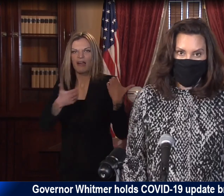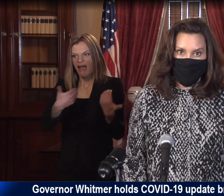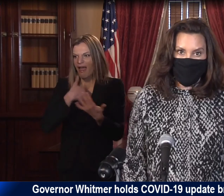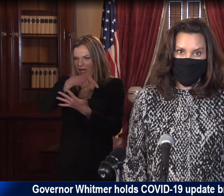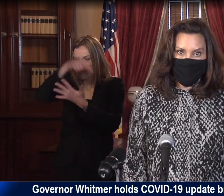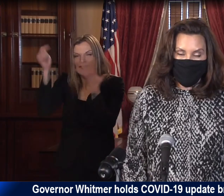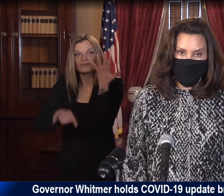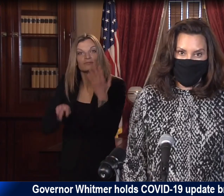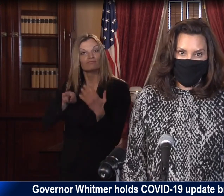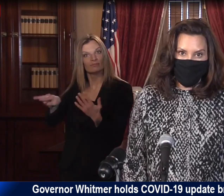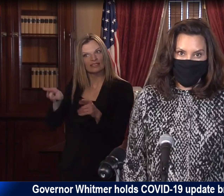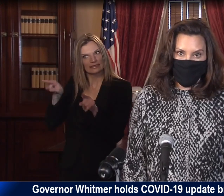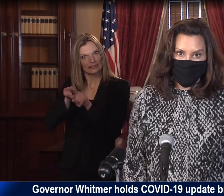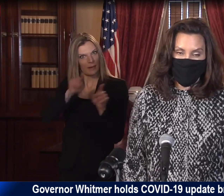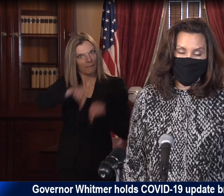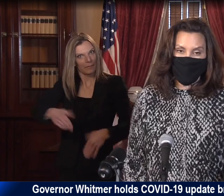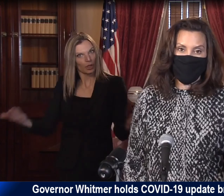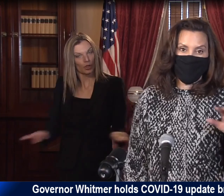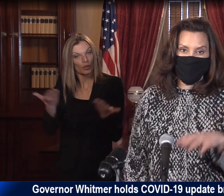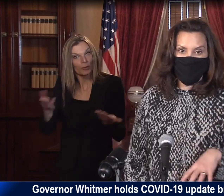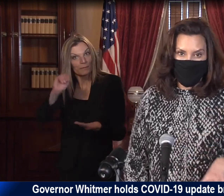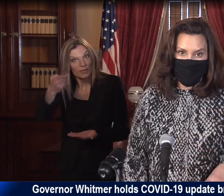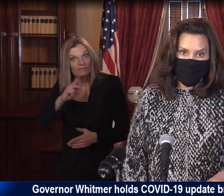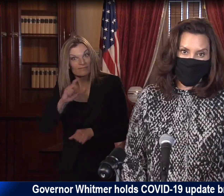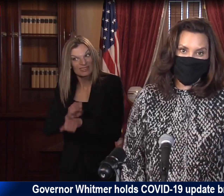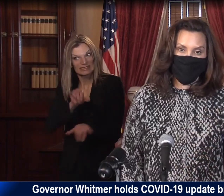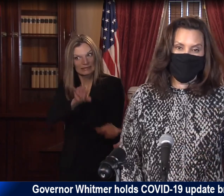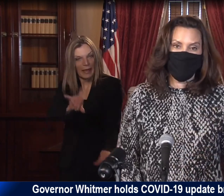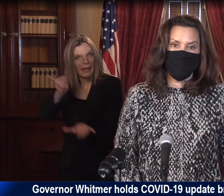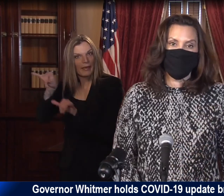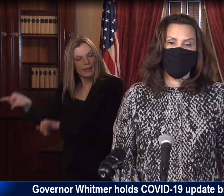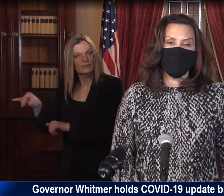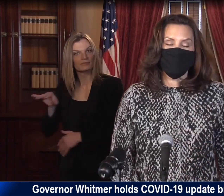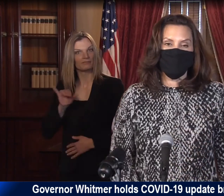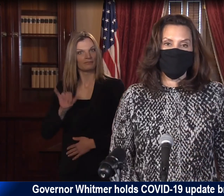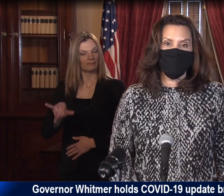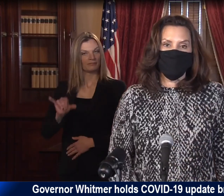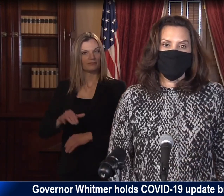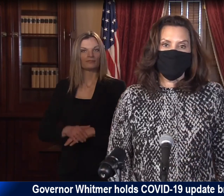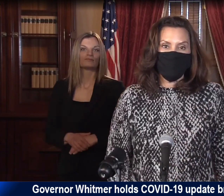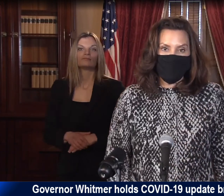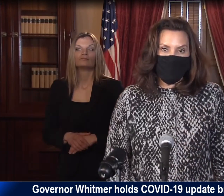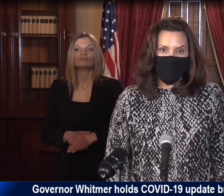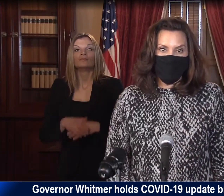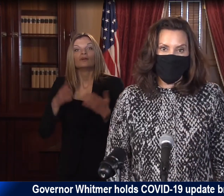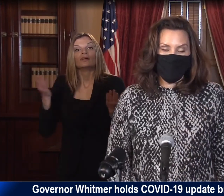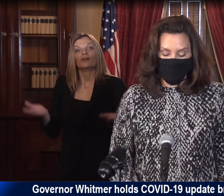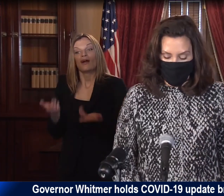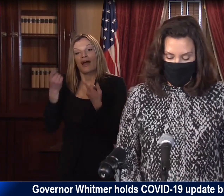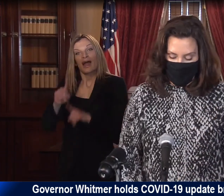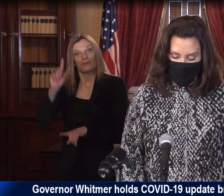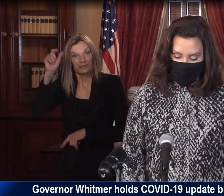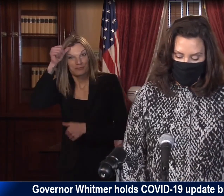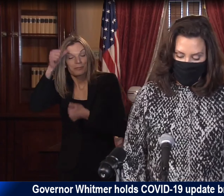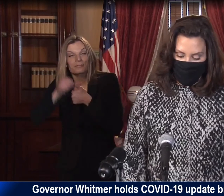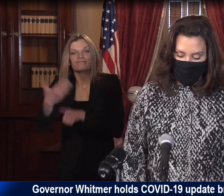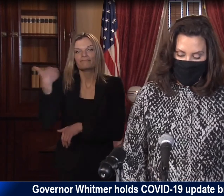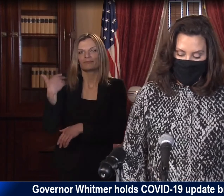Some of them were even implicated, some of the people that were at our Capitol were implicated in the plot to kidnap and kill